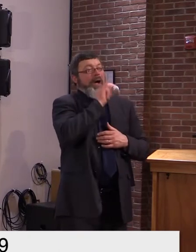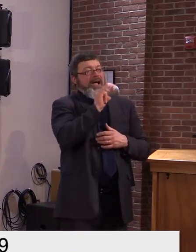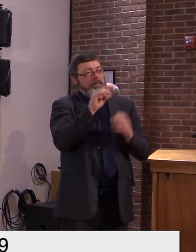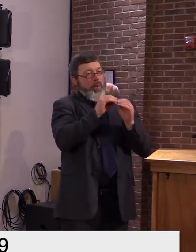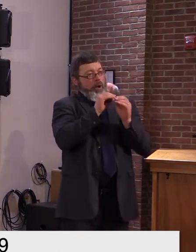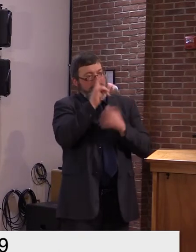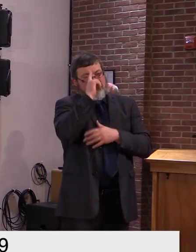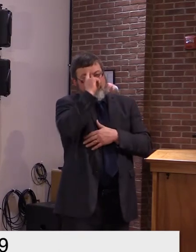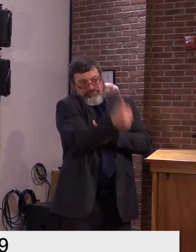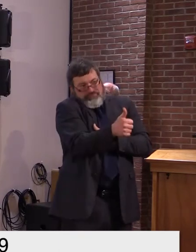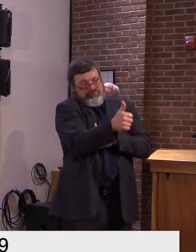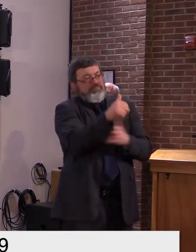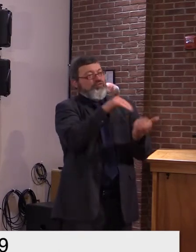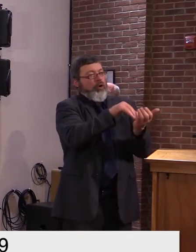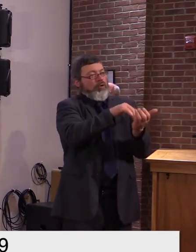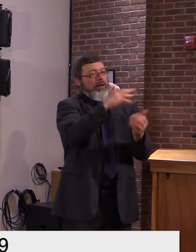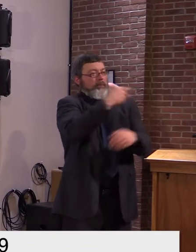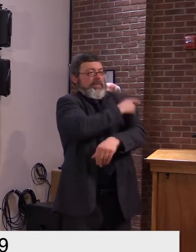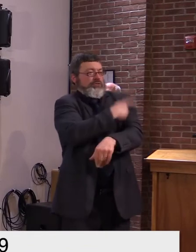Thanks very much.